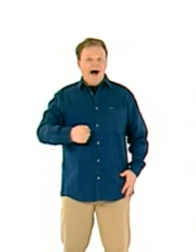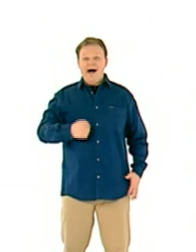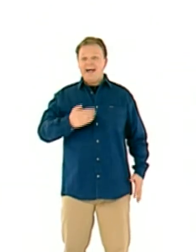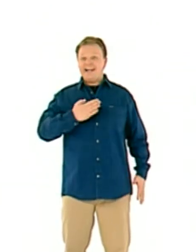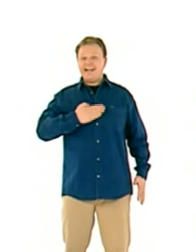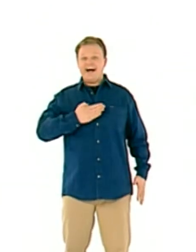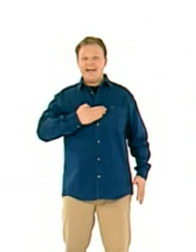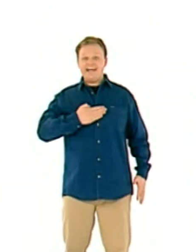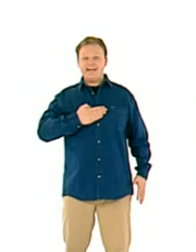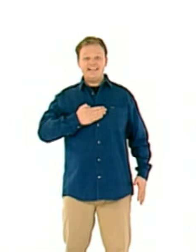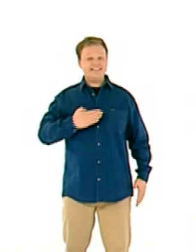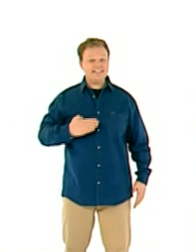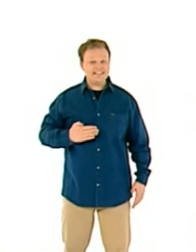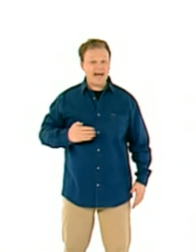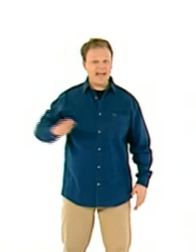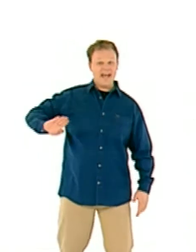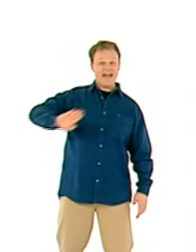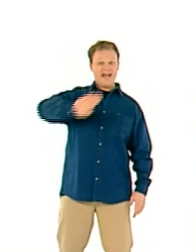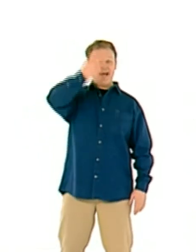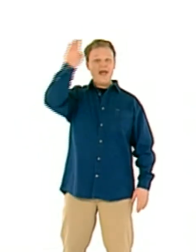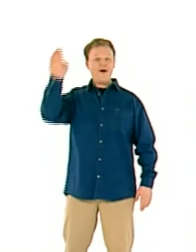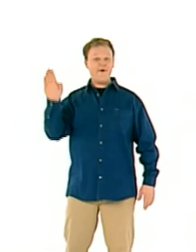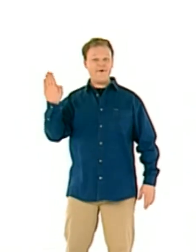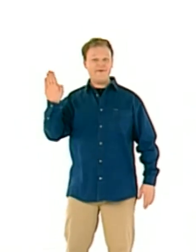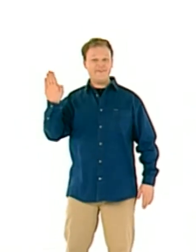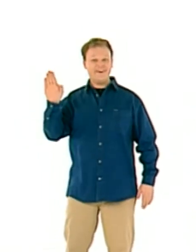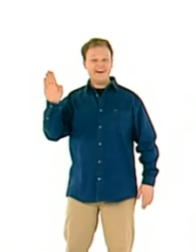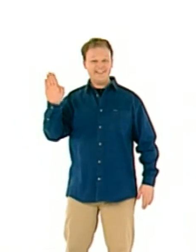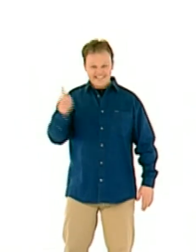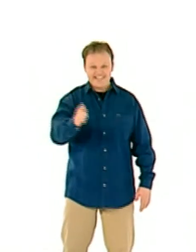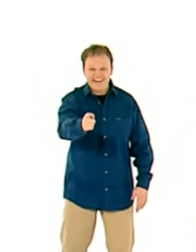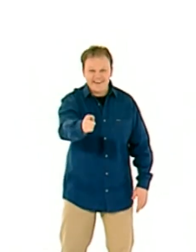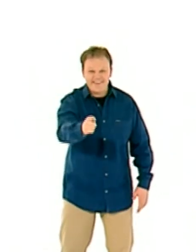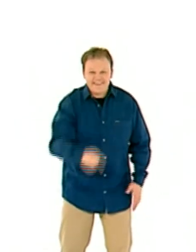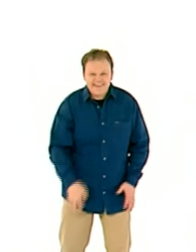I like to say hello. Do you?